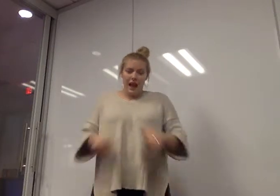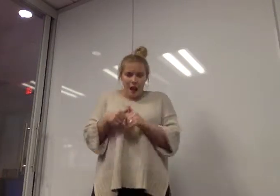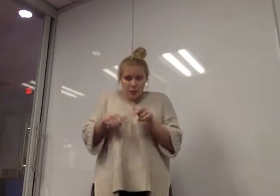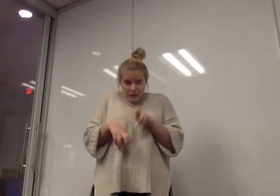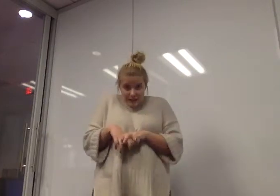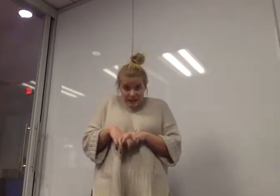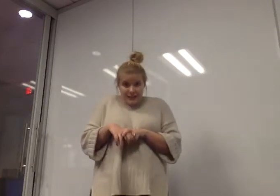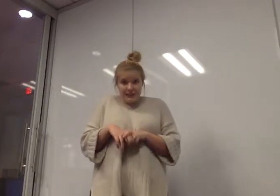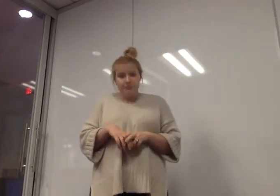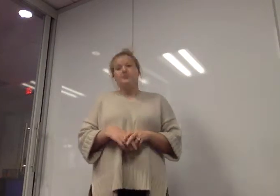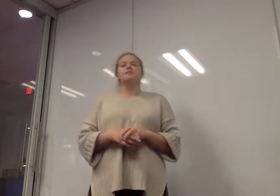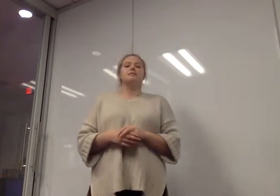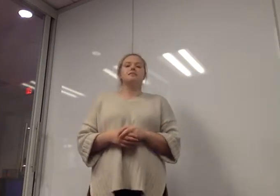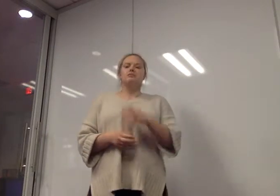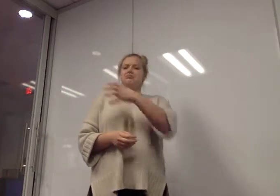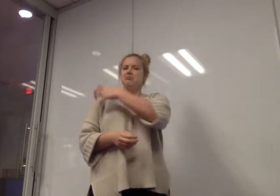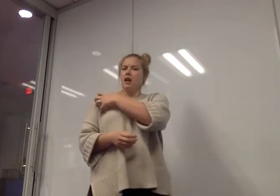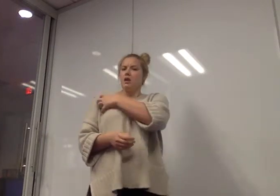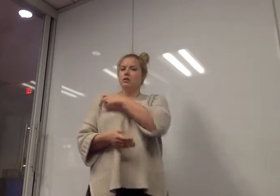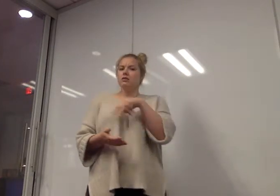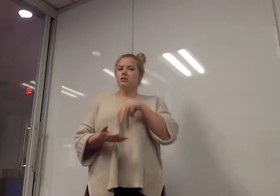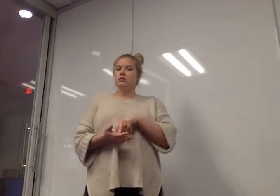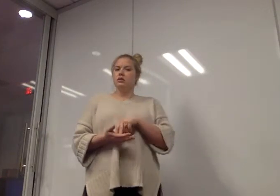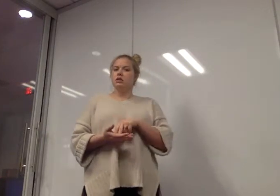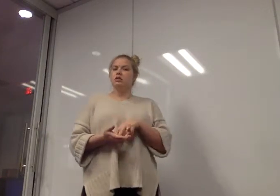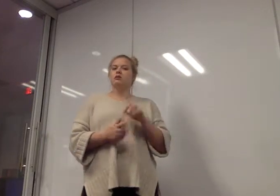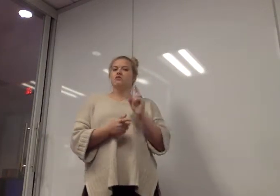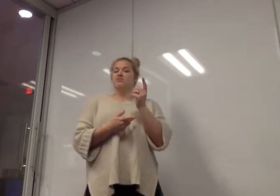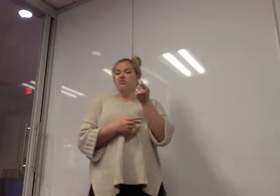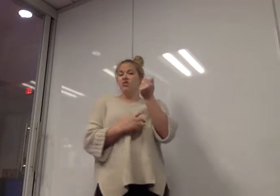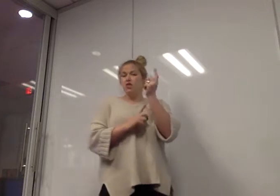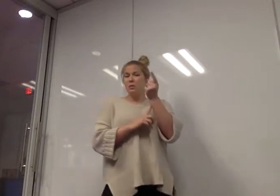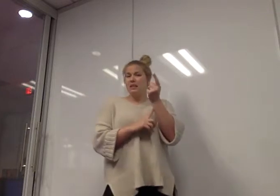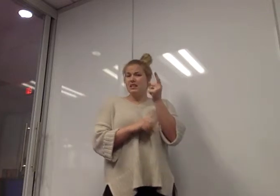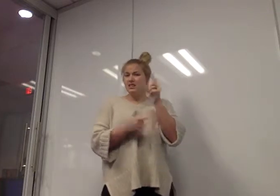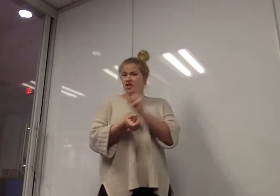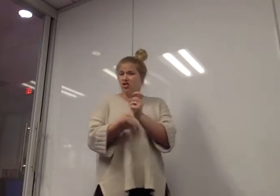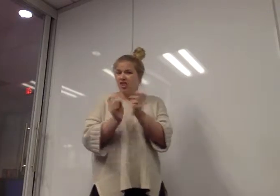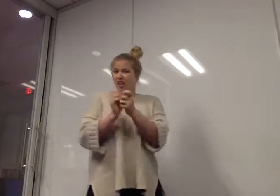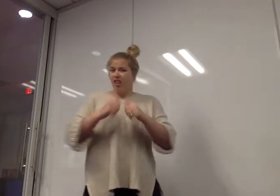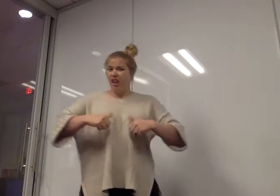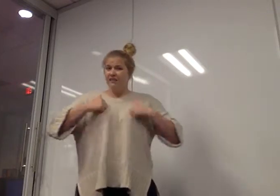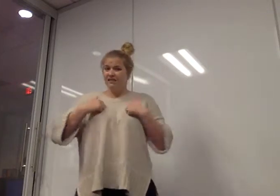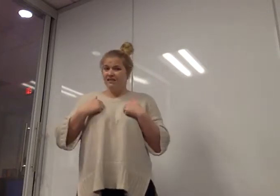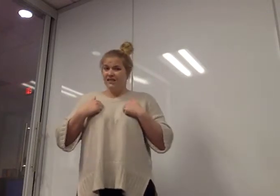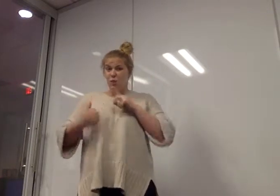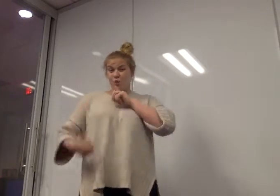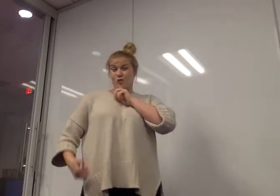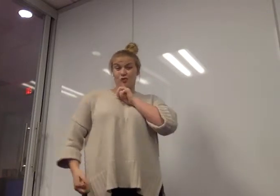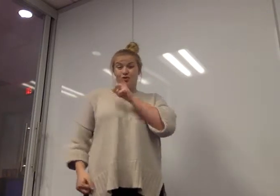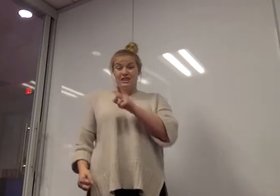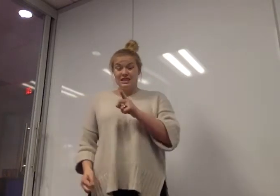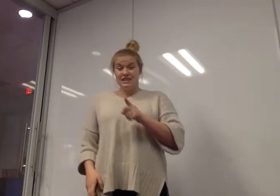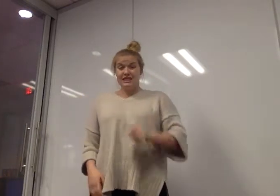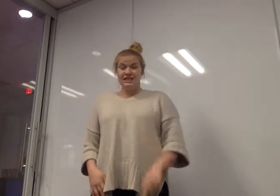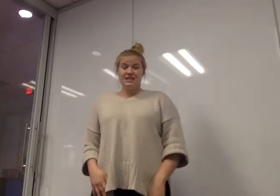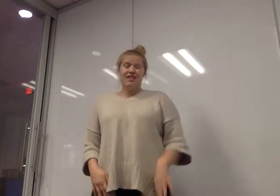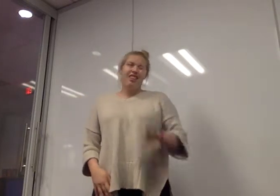is, can power posing for a few minutes really change your life in meaningful ways? So this is in the lab, it's this little task, it's just a couple of